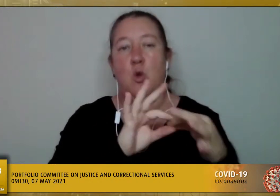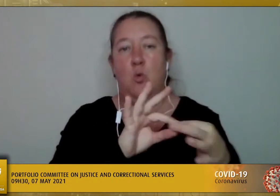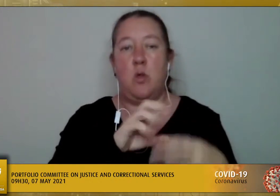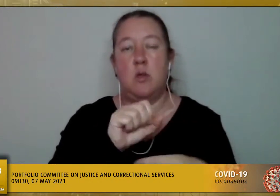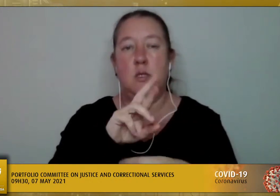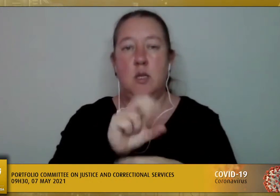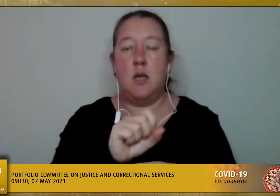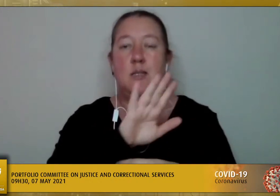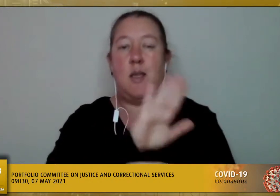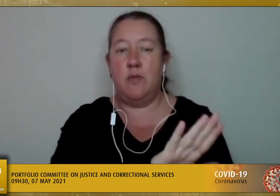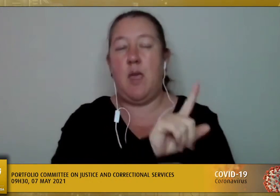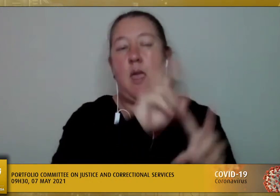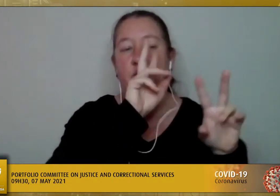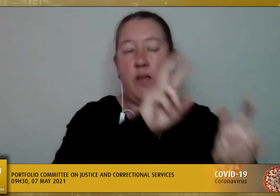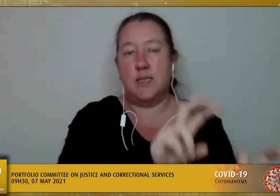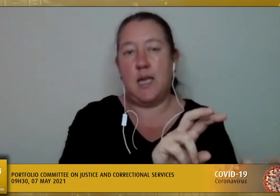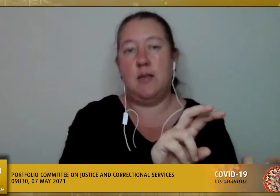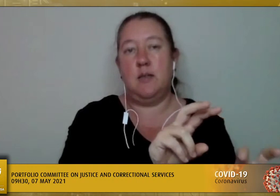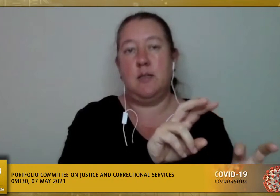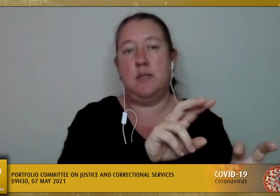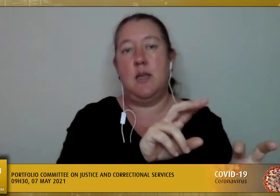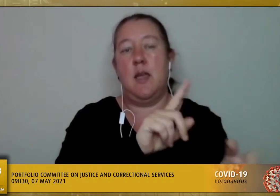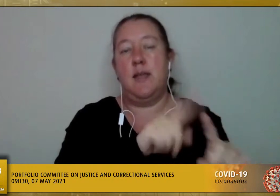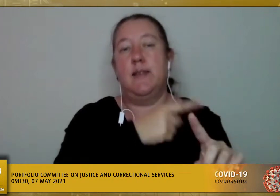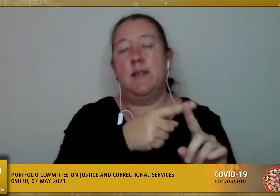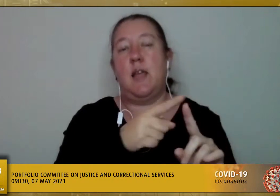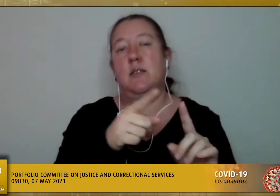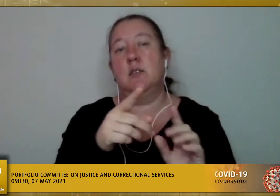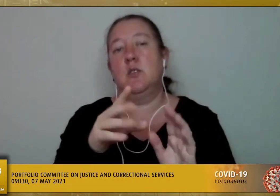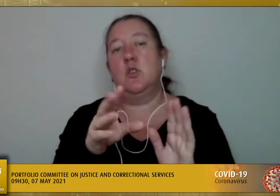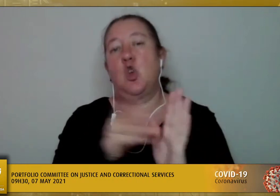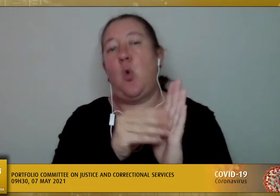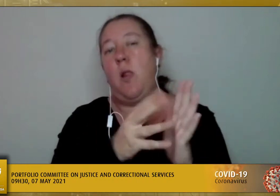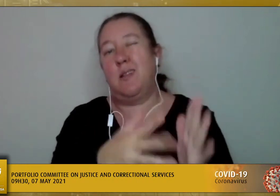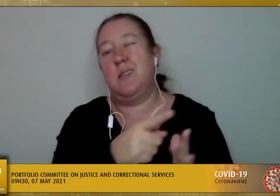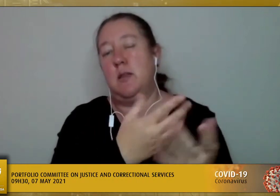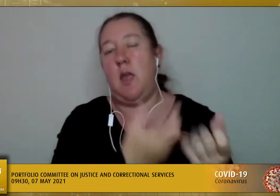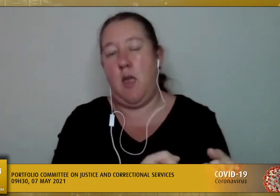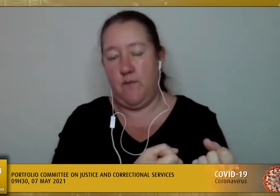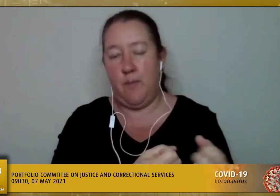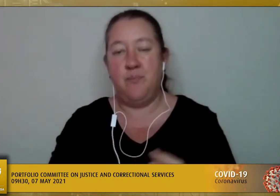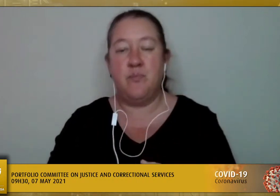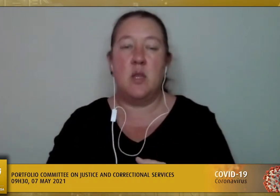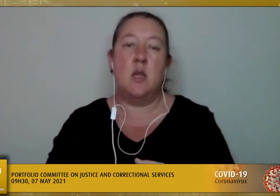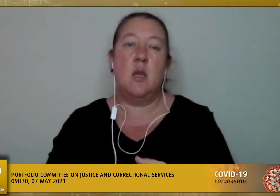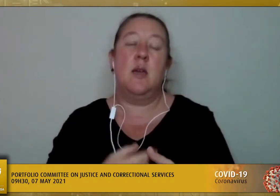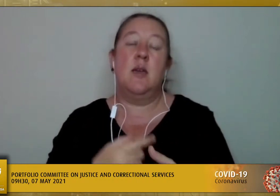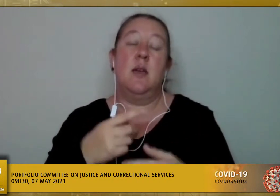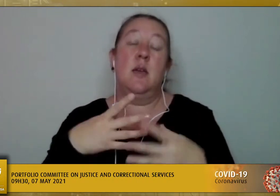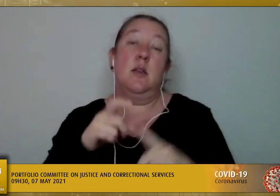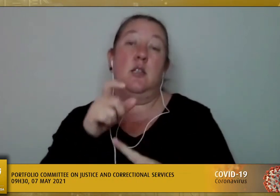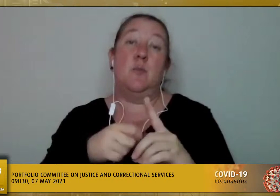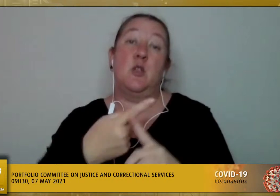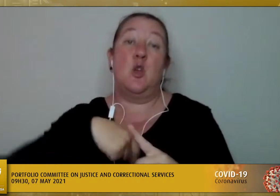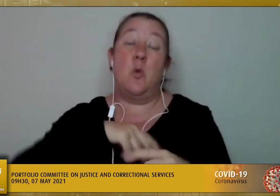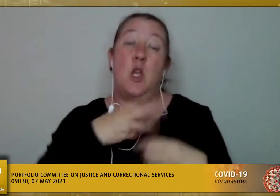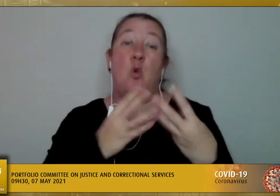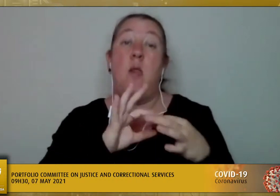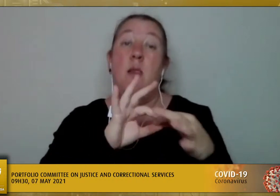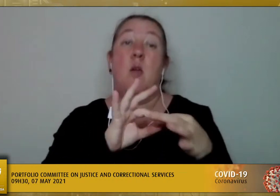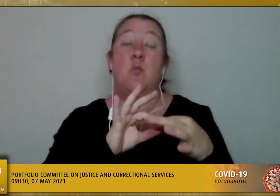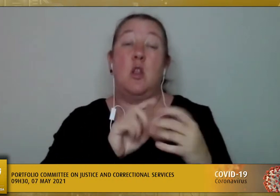SARS investigators um and tax collectors have at their disposal and chairperson we collaborate